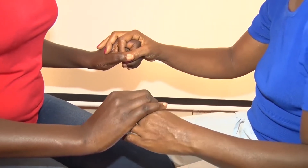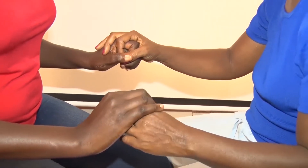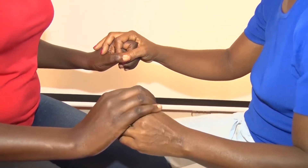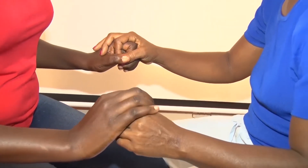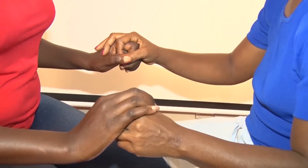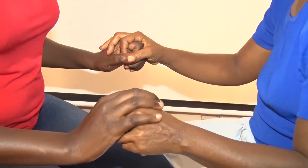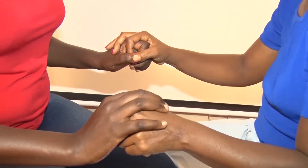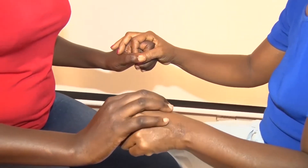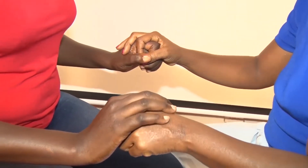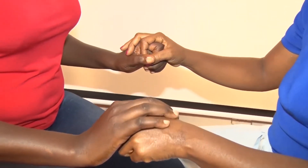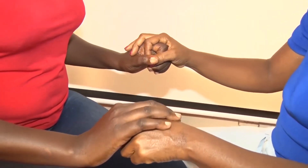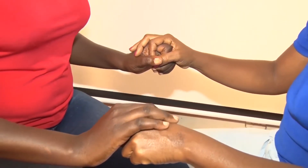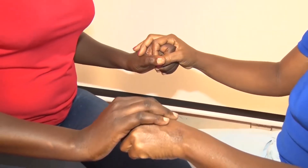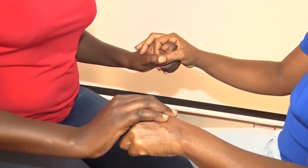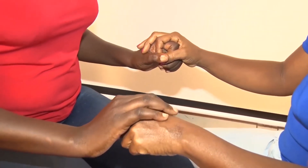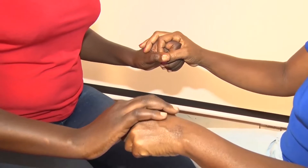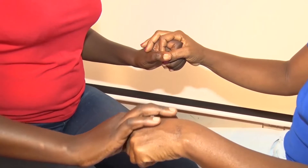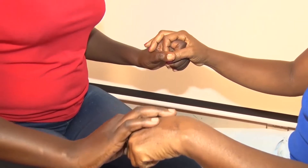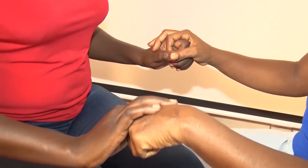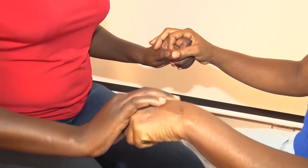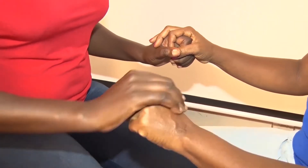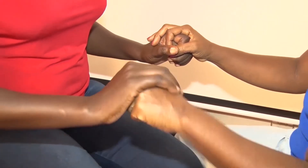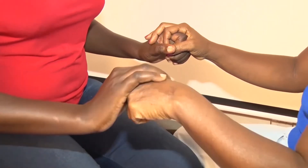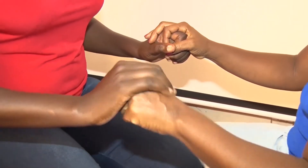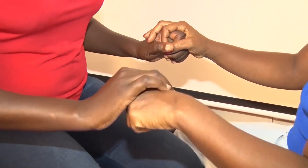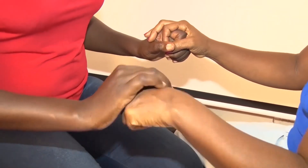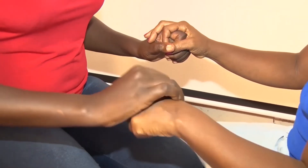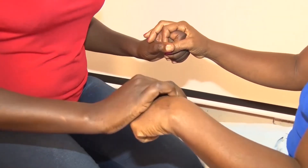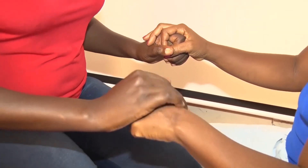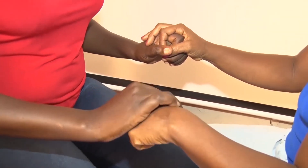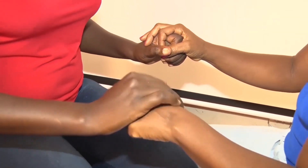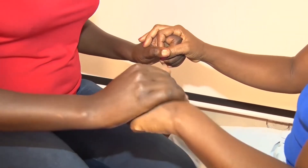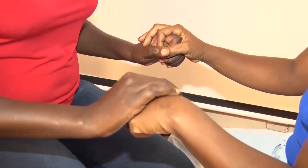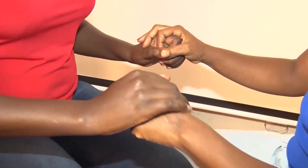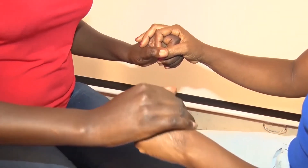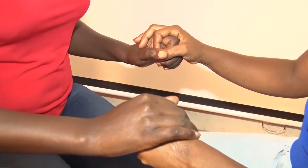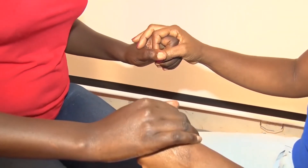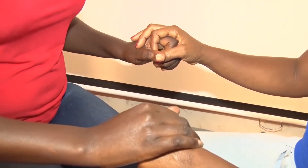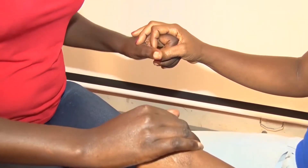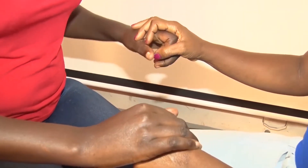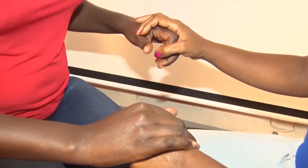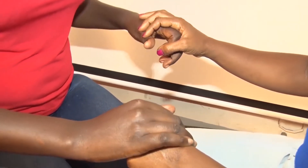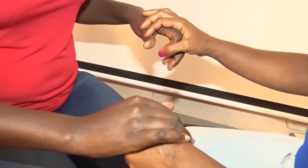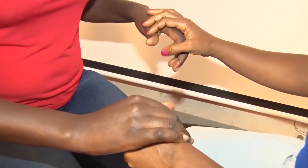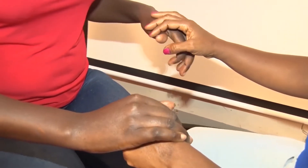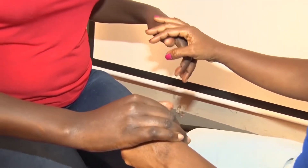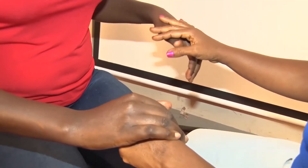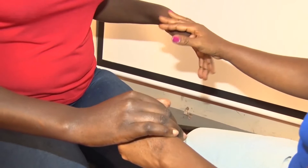the person with deaf blindness will take time to explore the hand shape that you have presented. It could be a